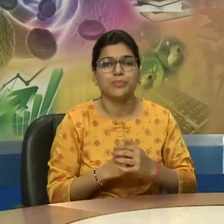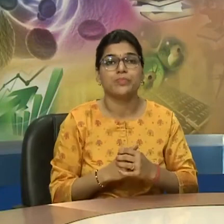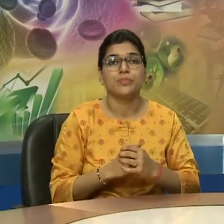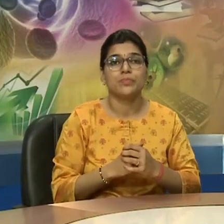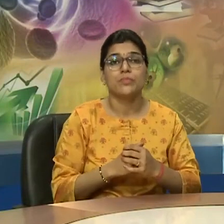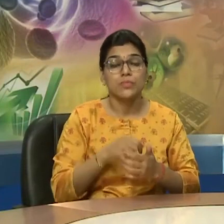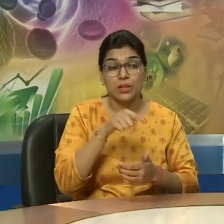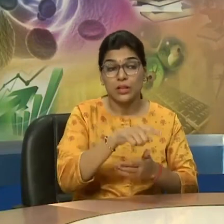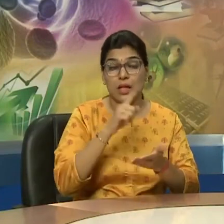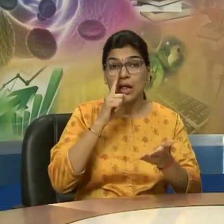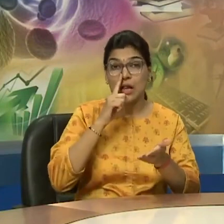medical values?